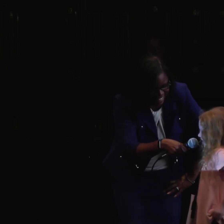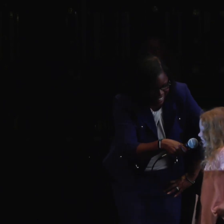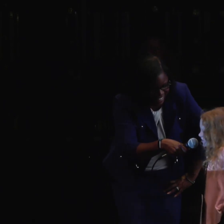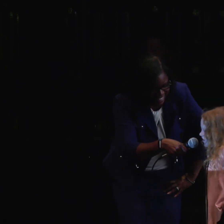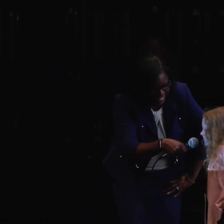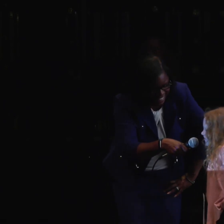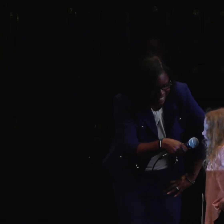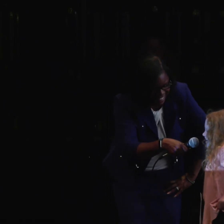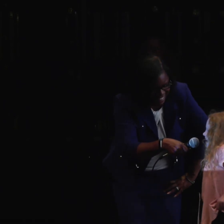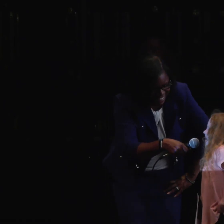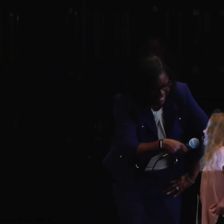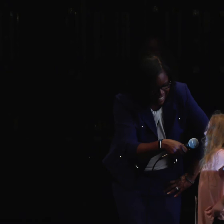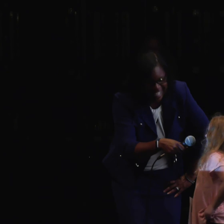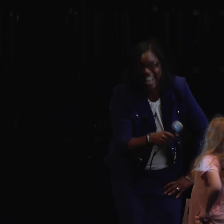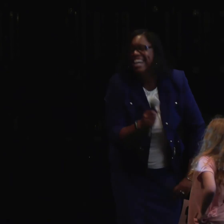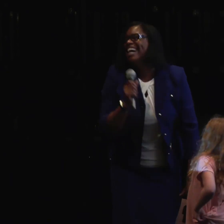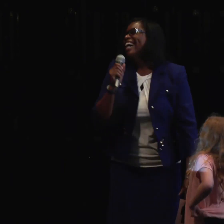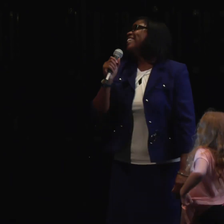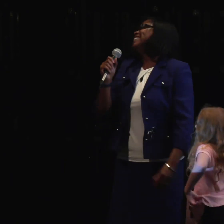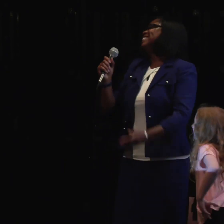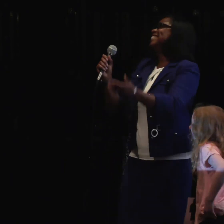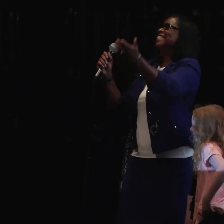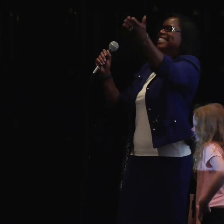fun things on Fridays.